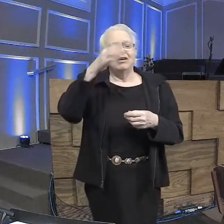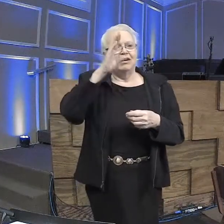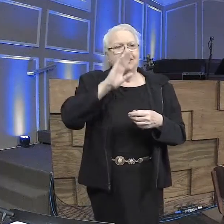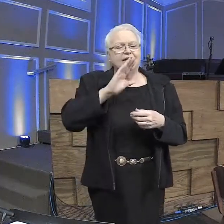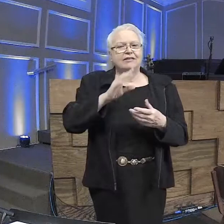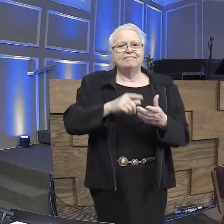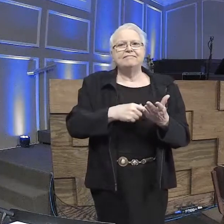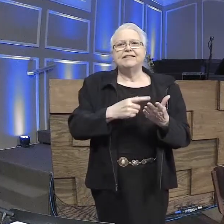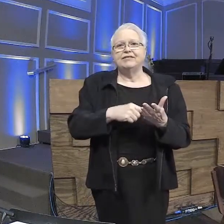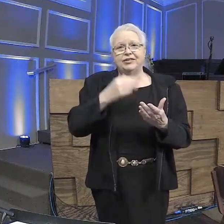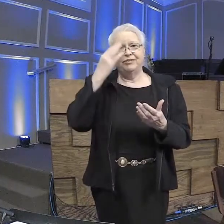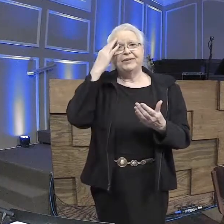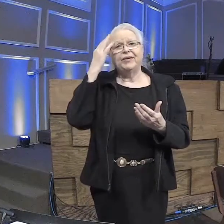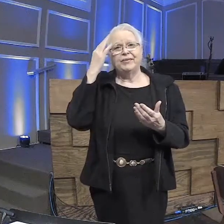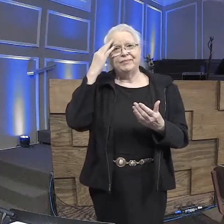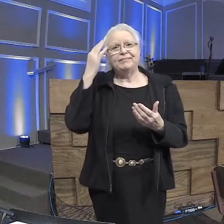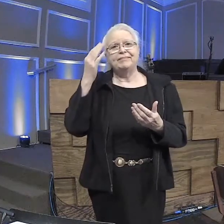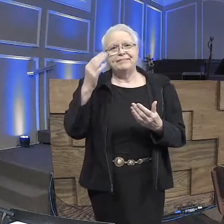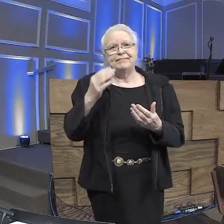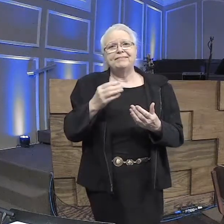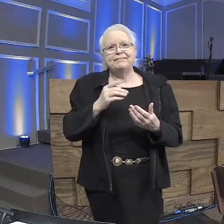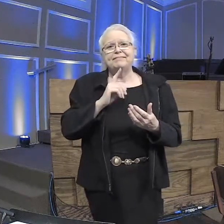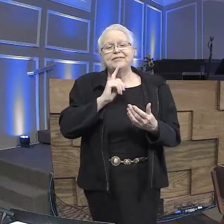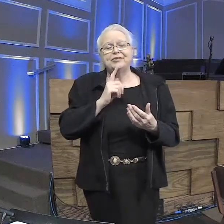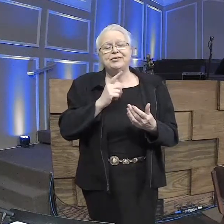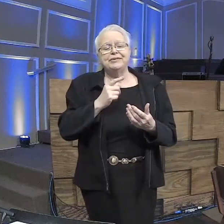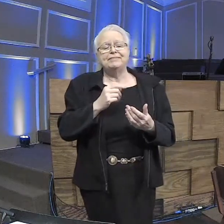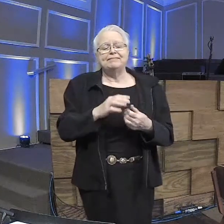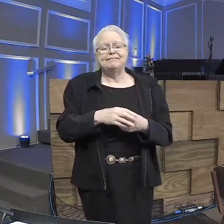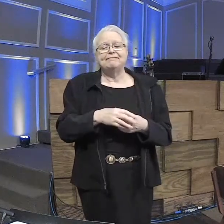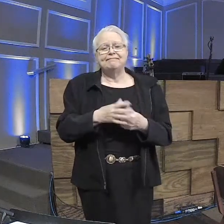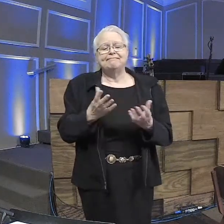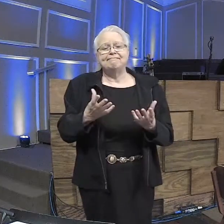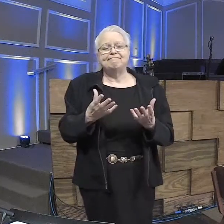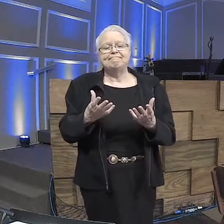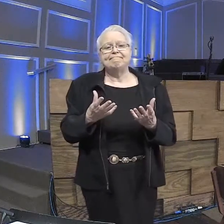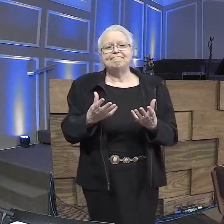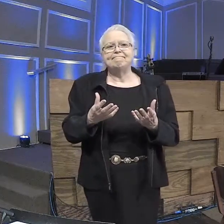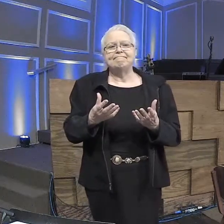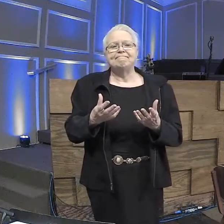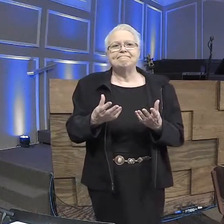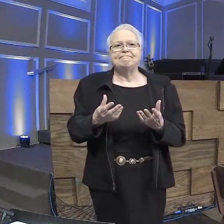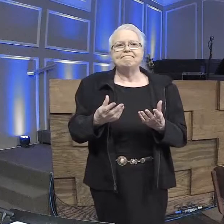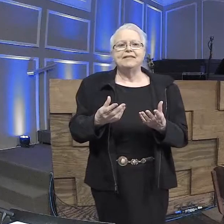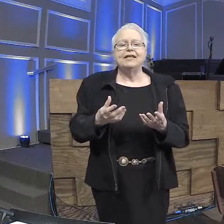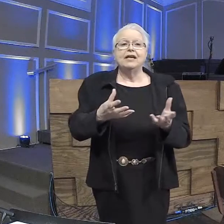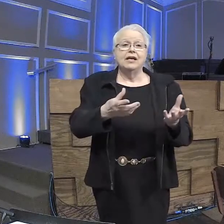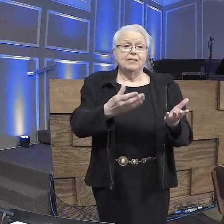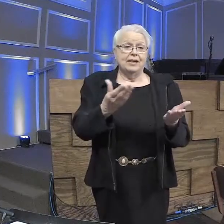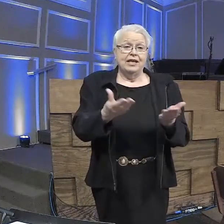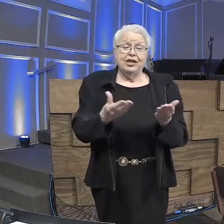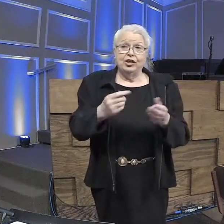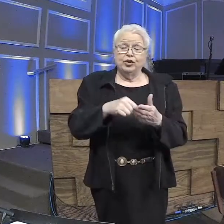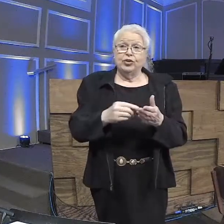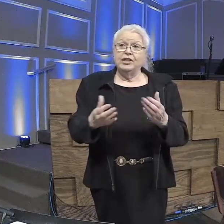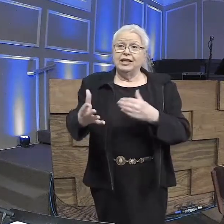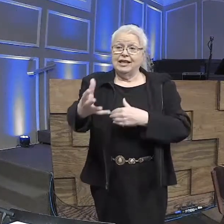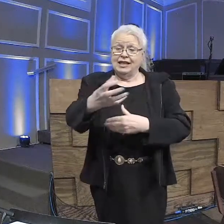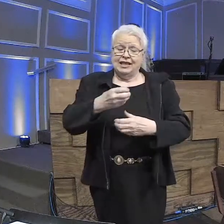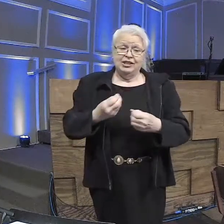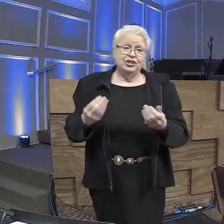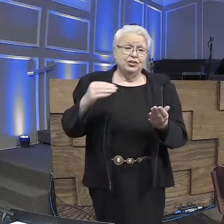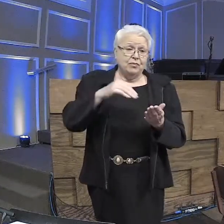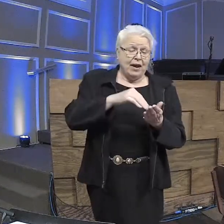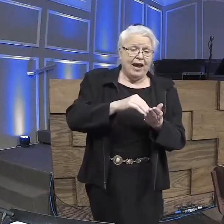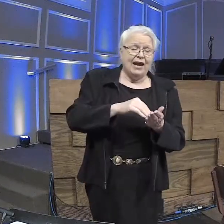too well to which I'm speaking. But here's what will get you back in the will of God. It's your